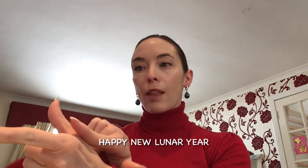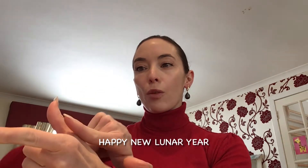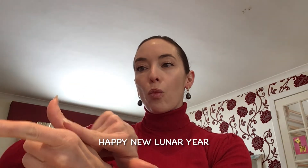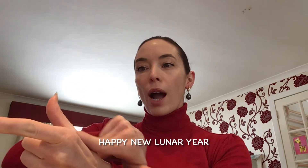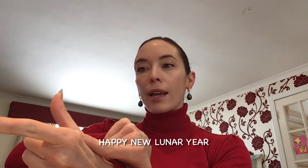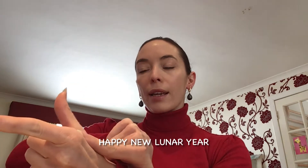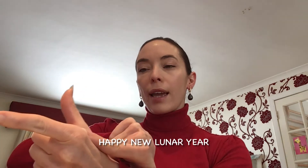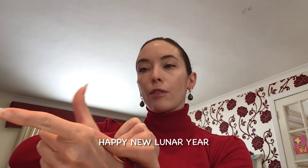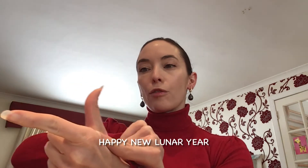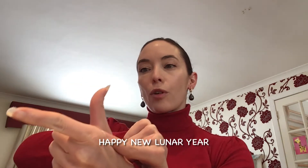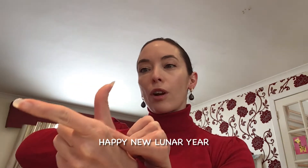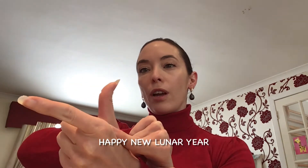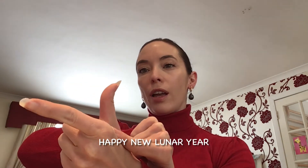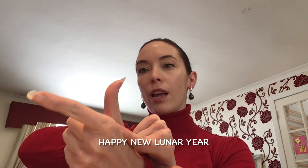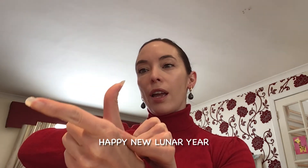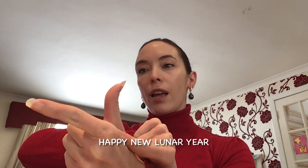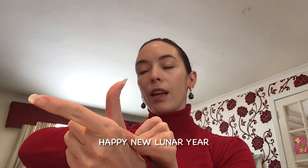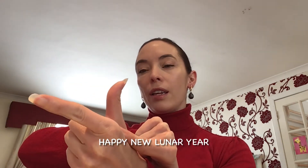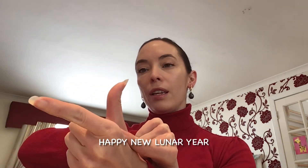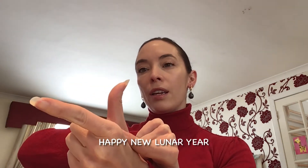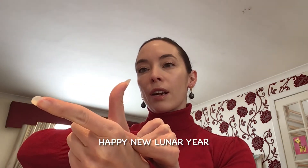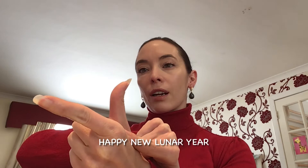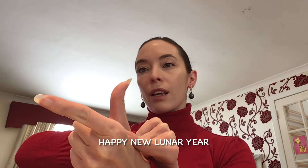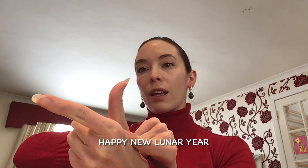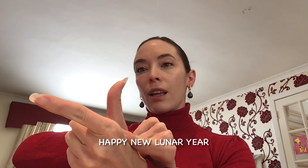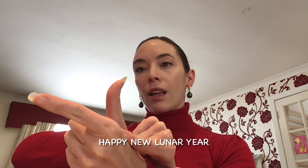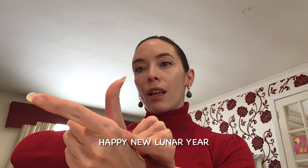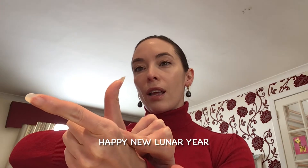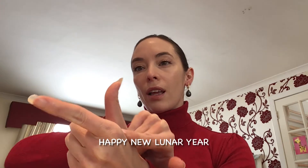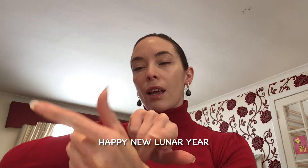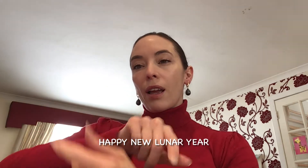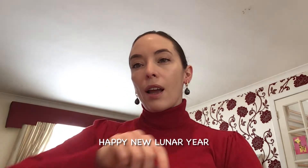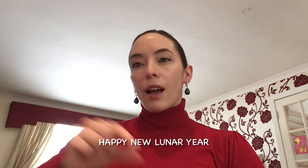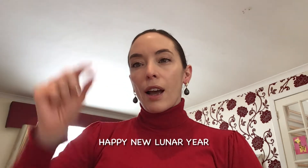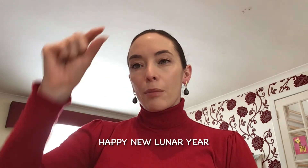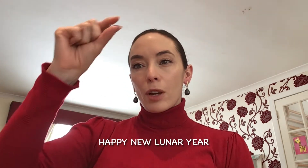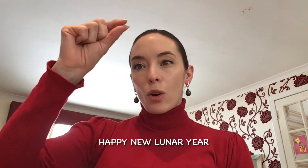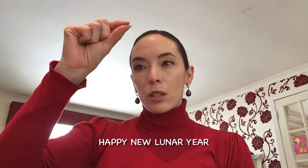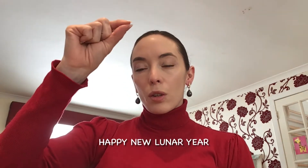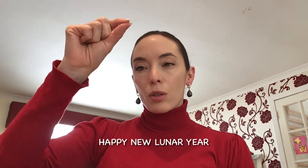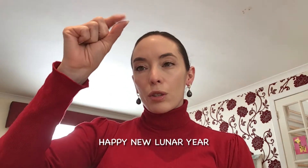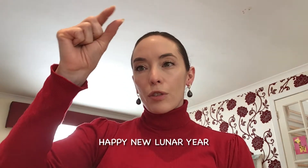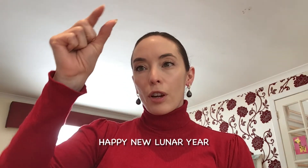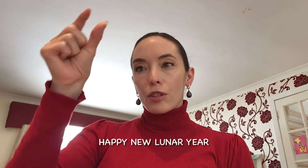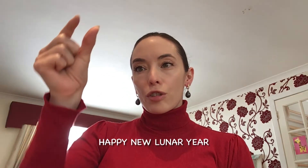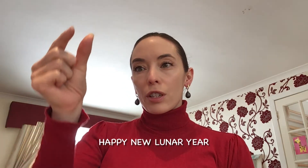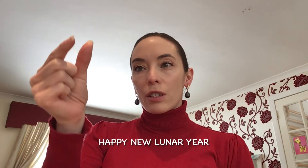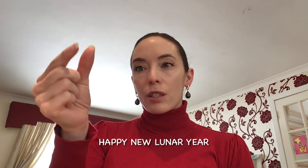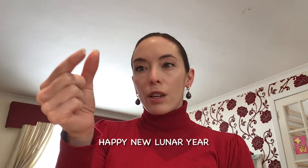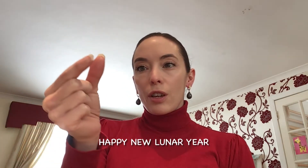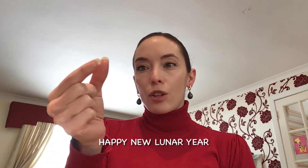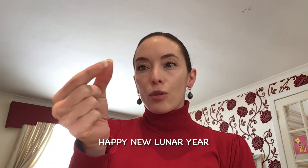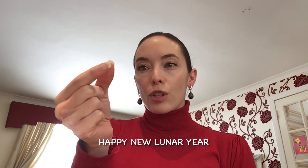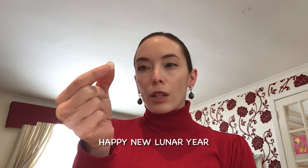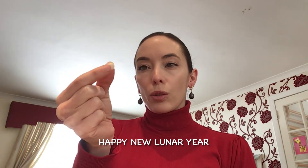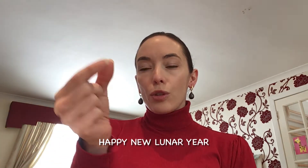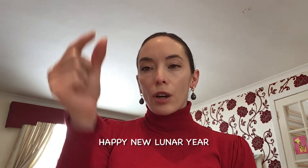the Y again for year. And because lots of countries use a lunar or